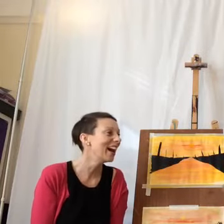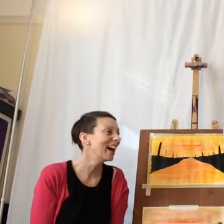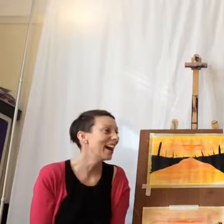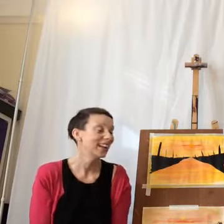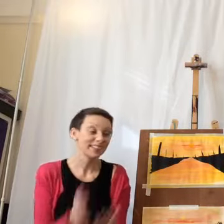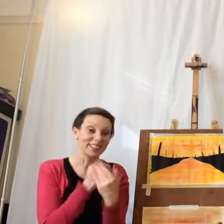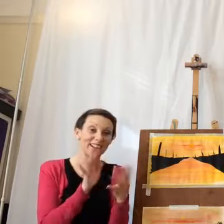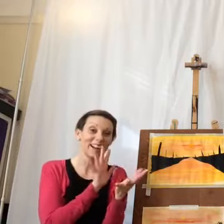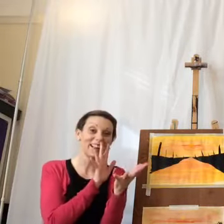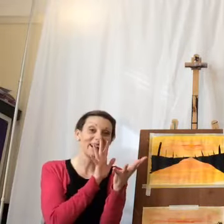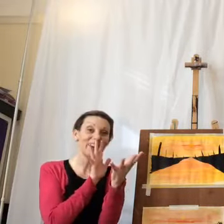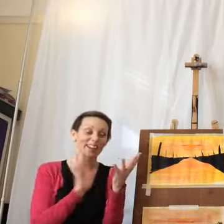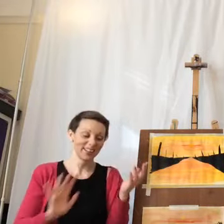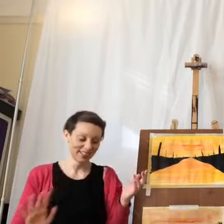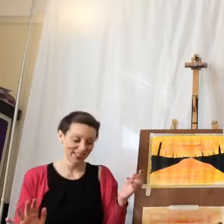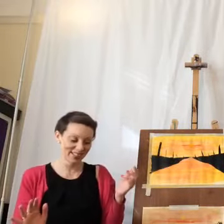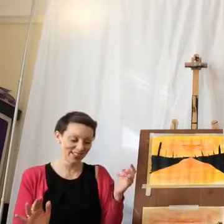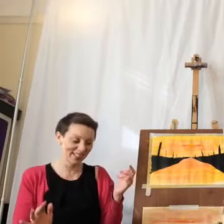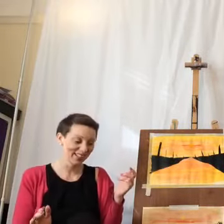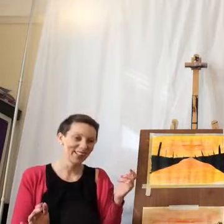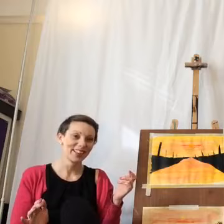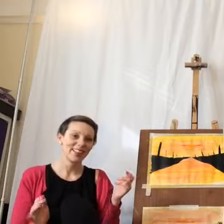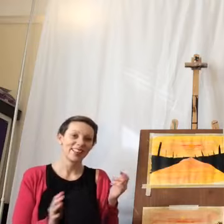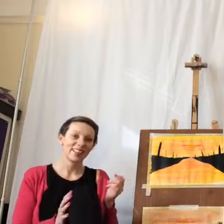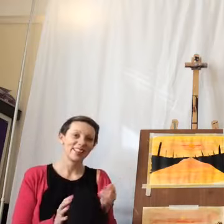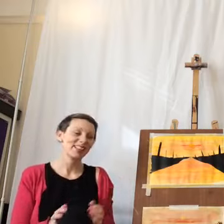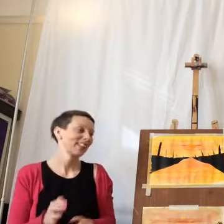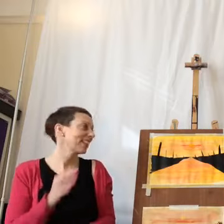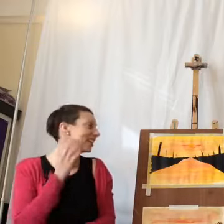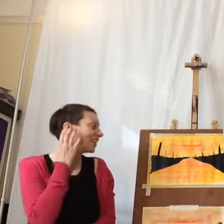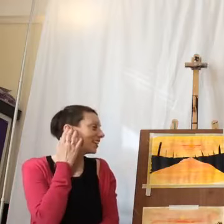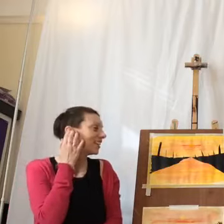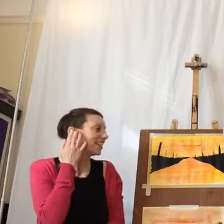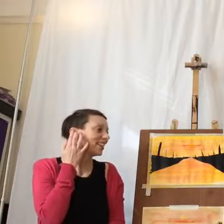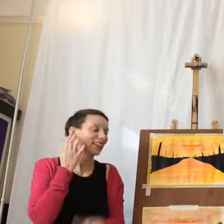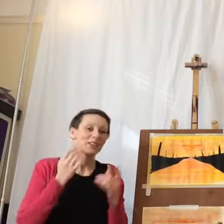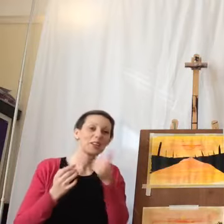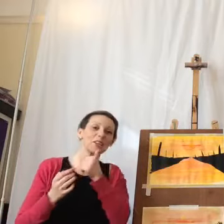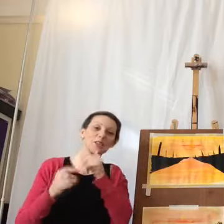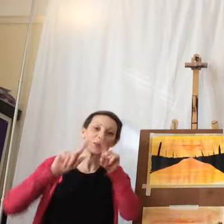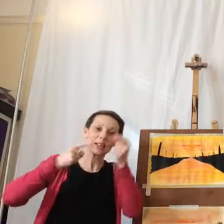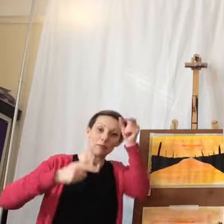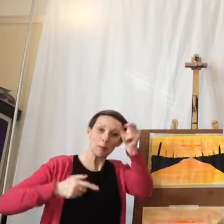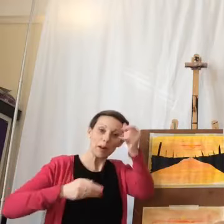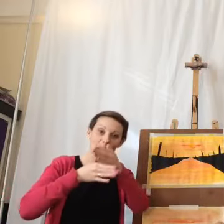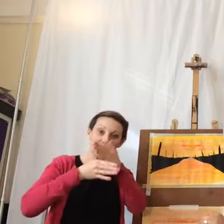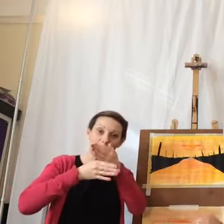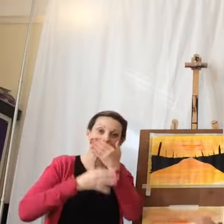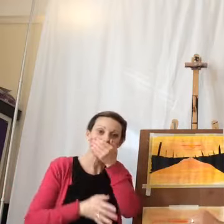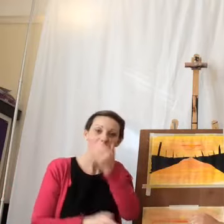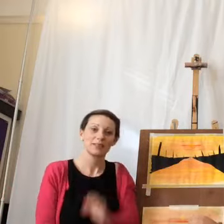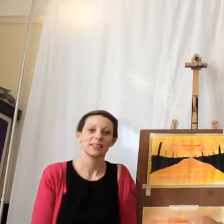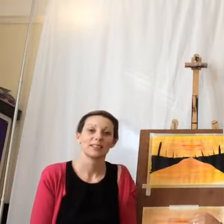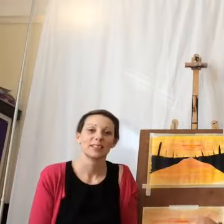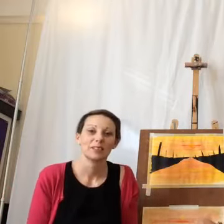couldn't I? And just go, it would have been perfect. I would have get someone else's work on there.